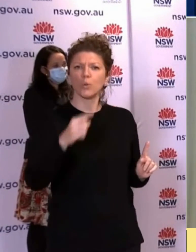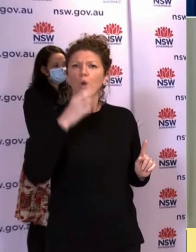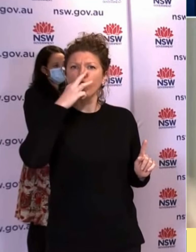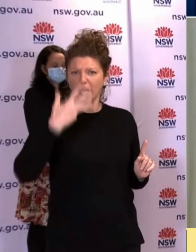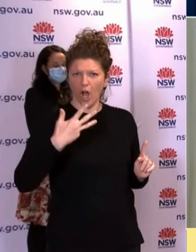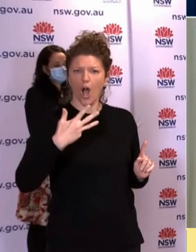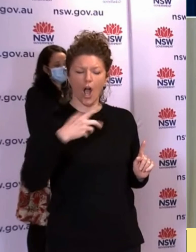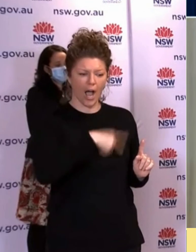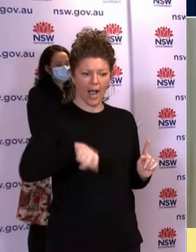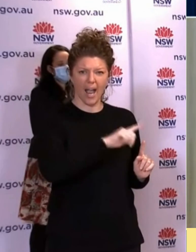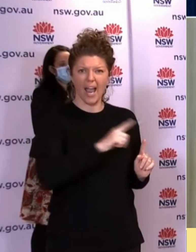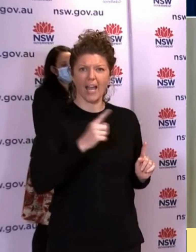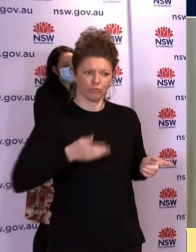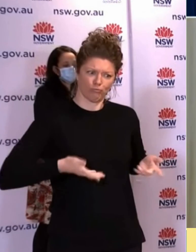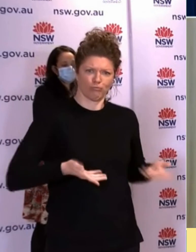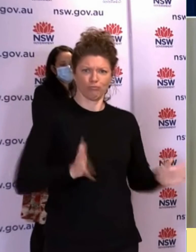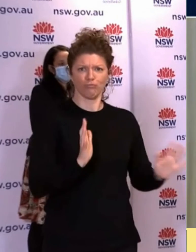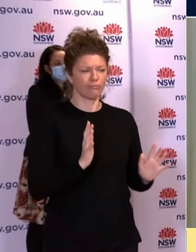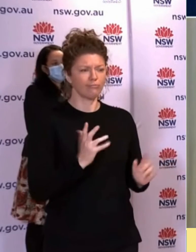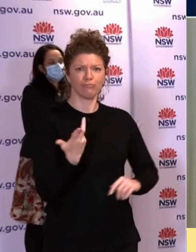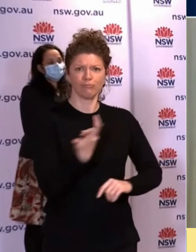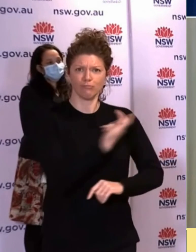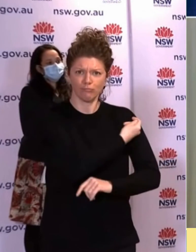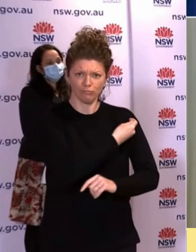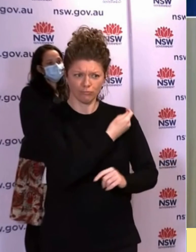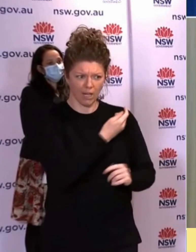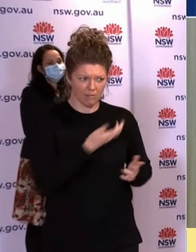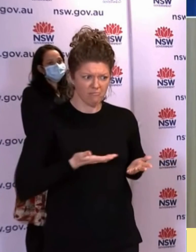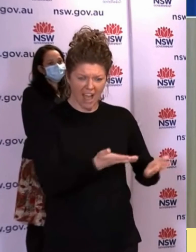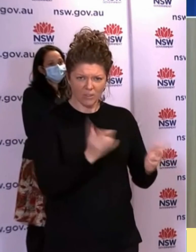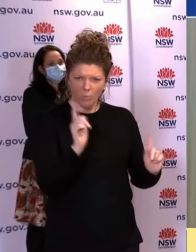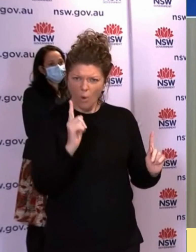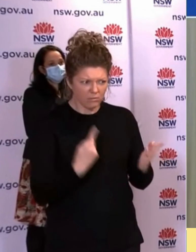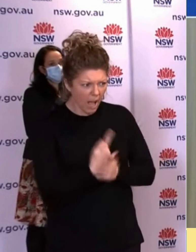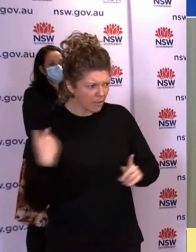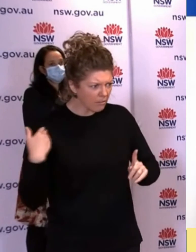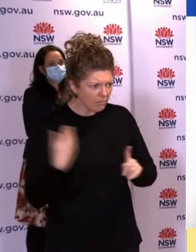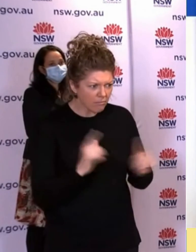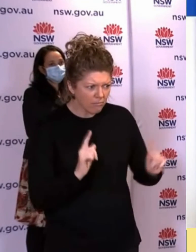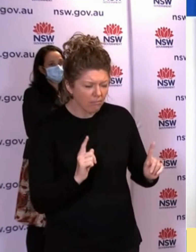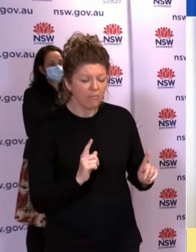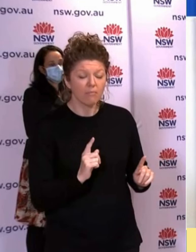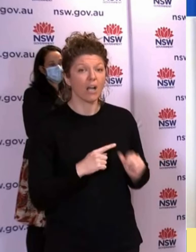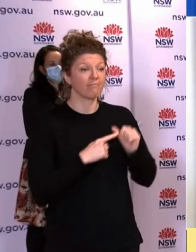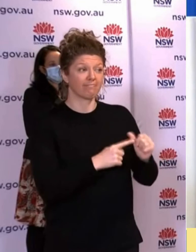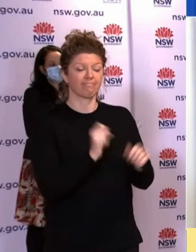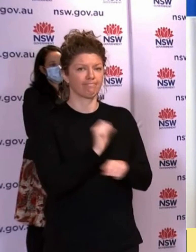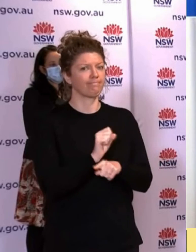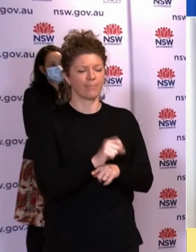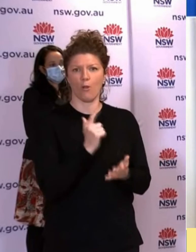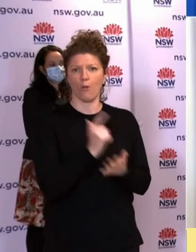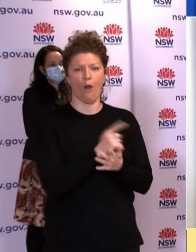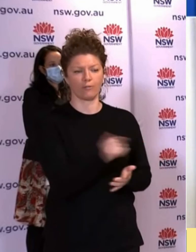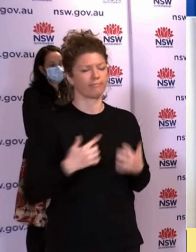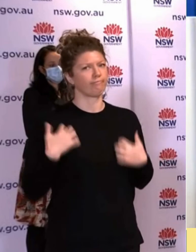of the uptake now? We've seen a really strong response, particularly initially, and I think people coming forward very quickly for